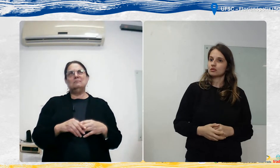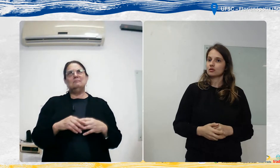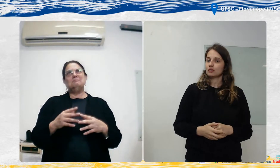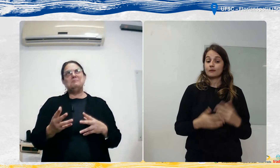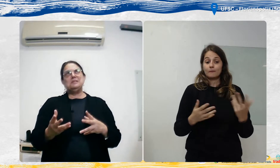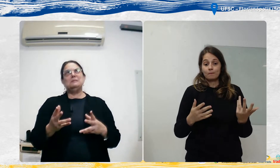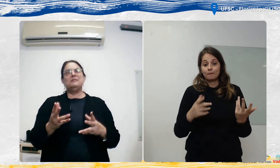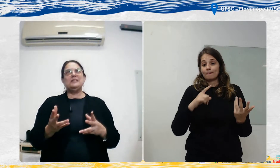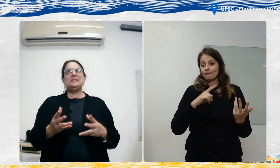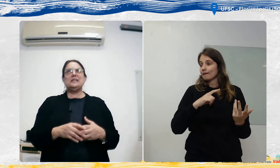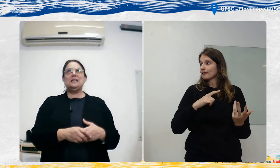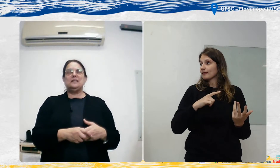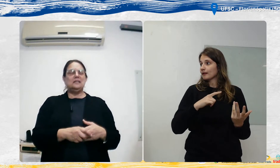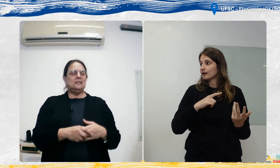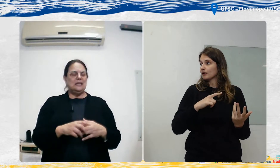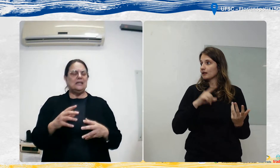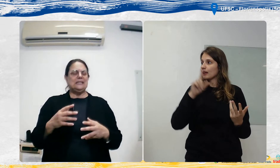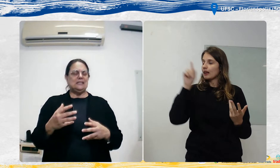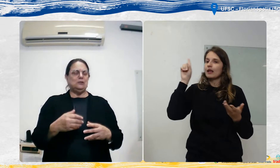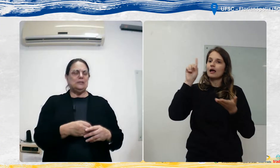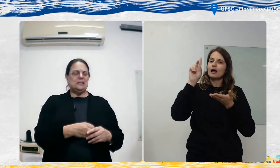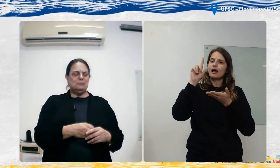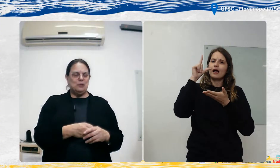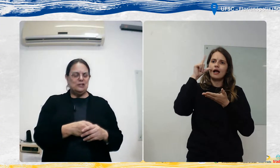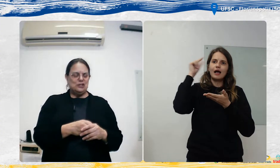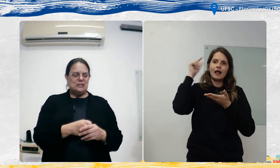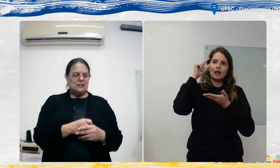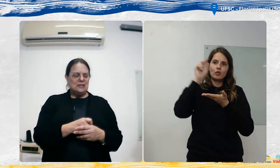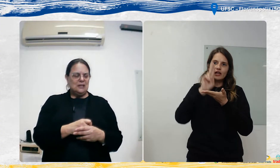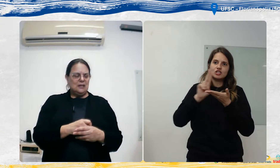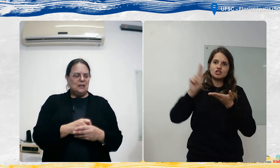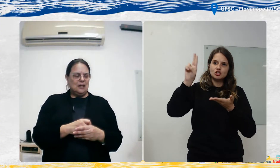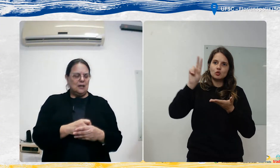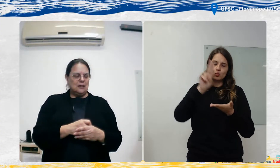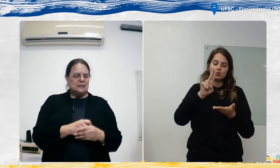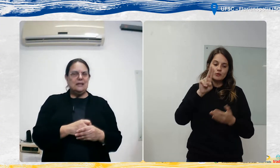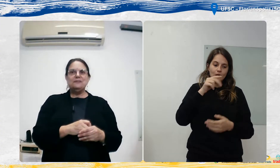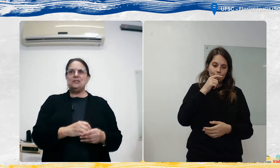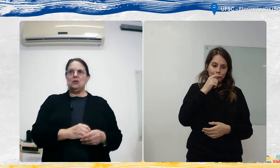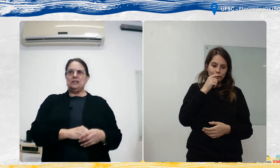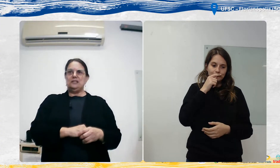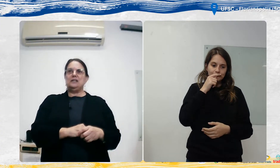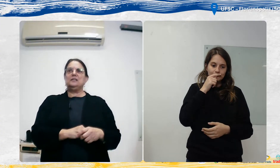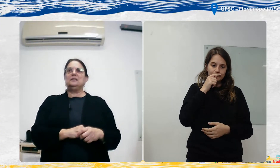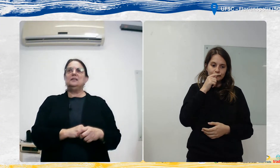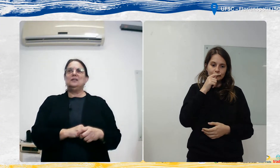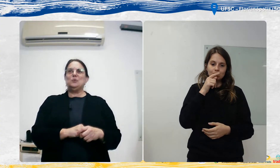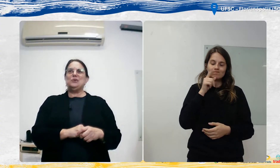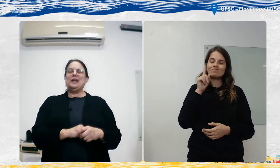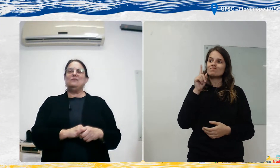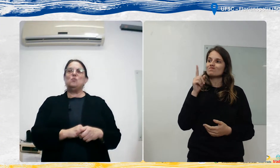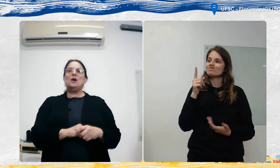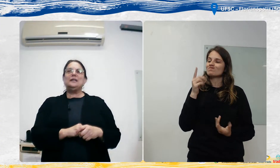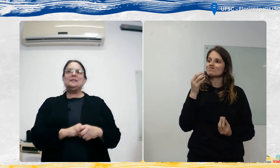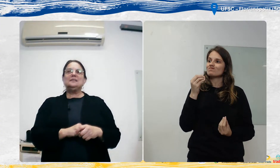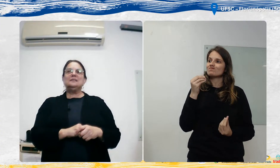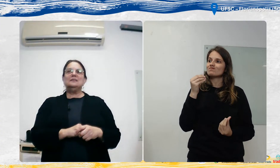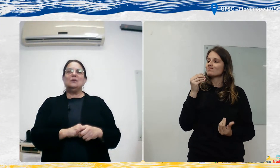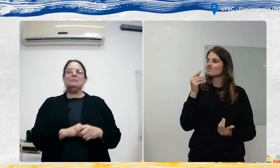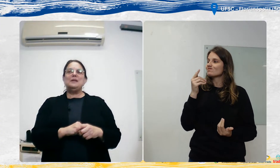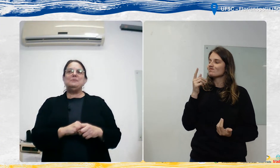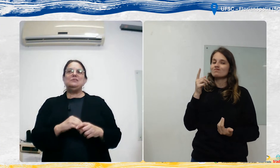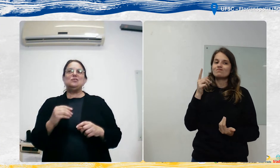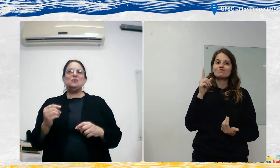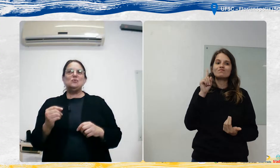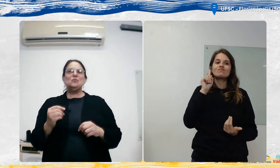call, some of us at Gallaudet use the expression, deaf solitaire, where you have one